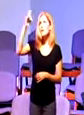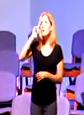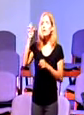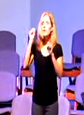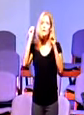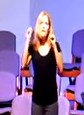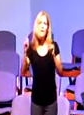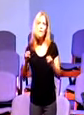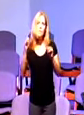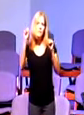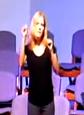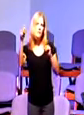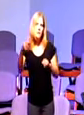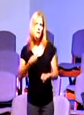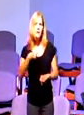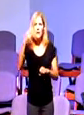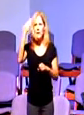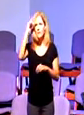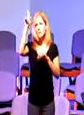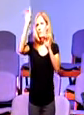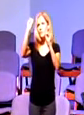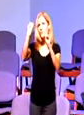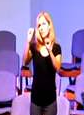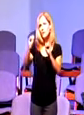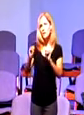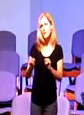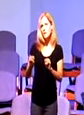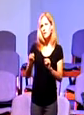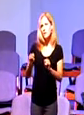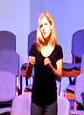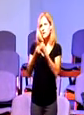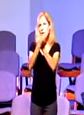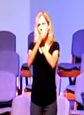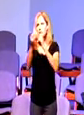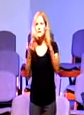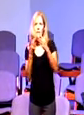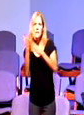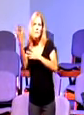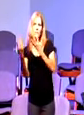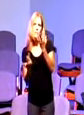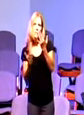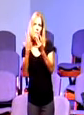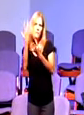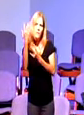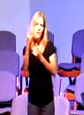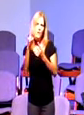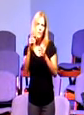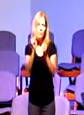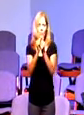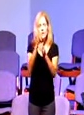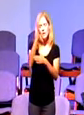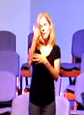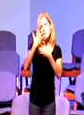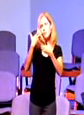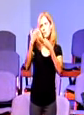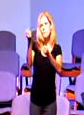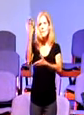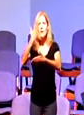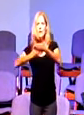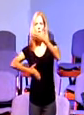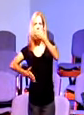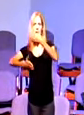I know you're able and I know you can save through the fire with